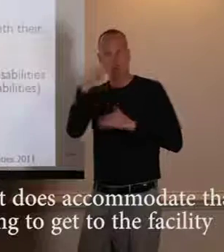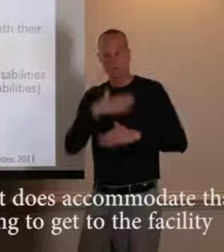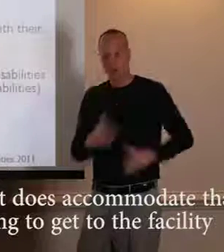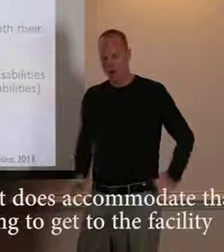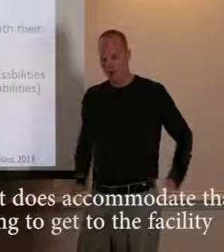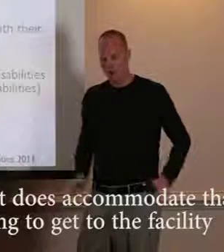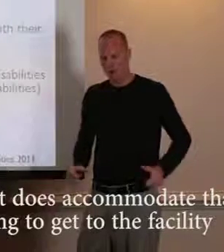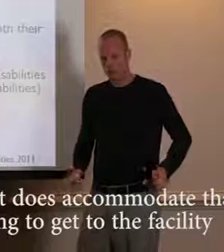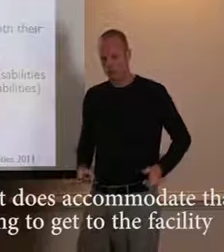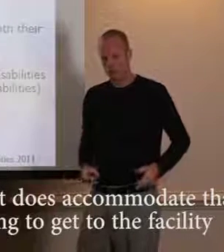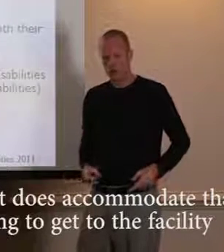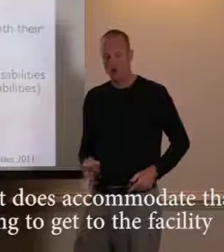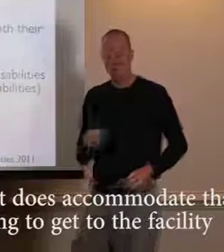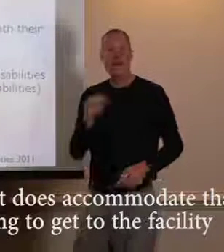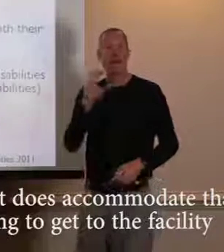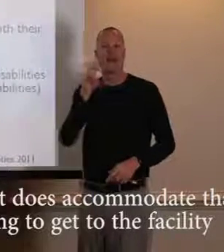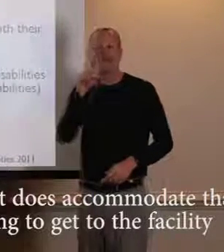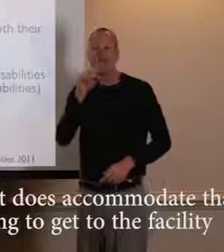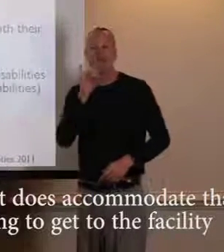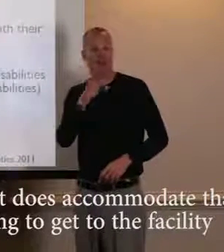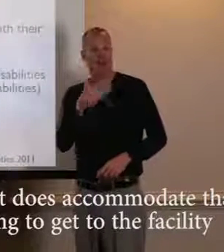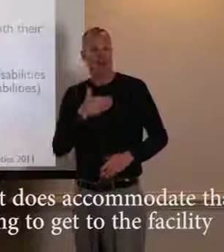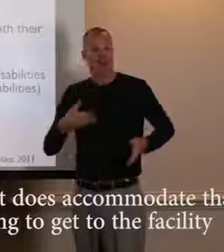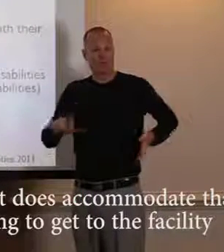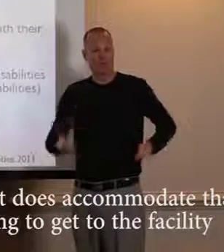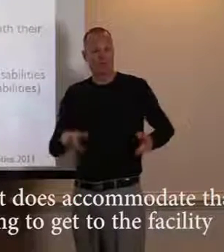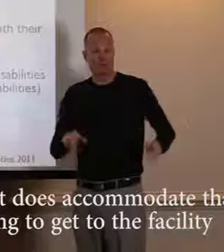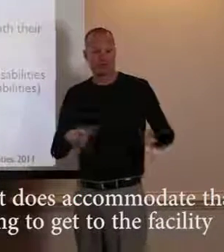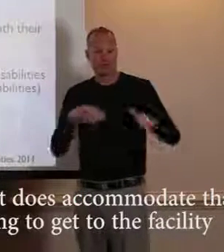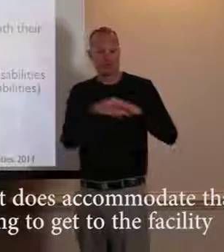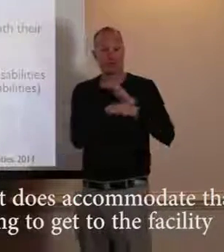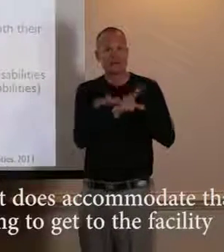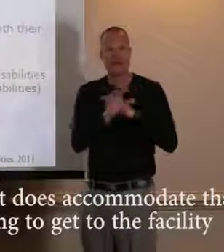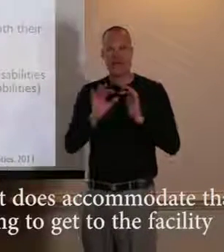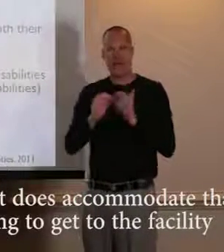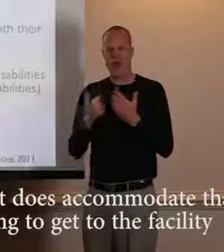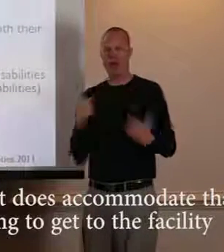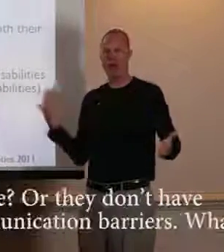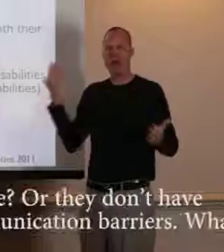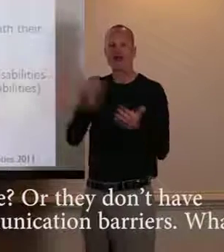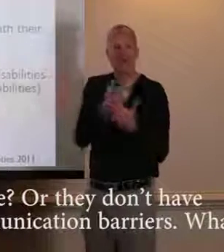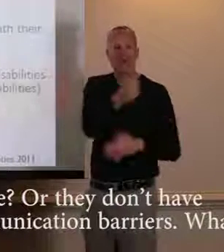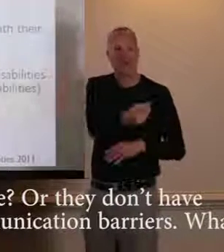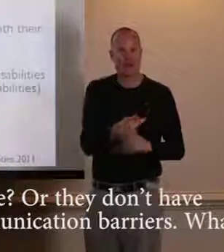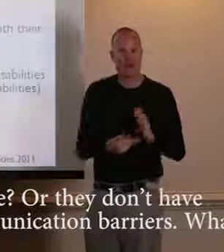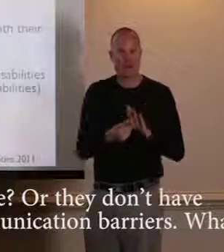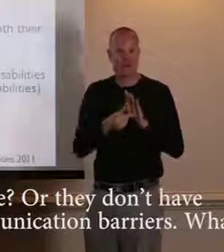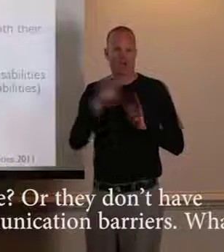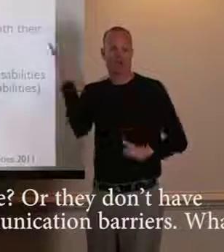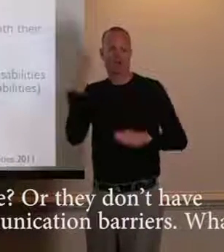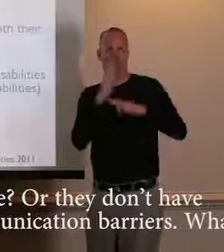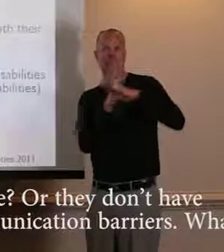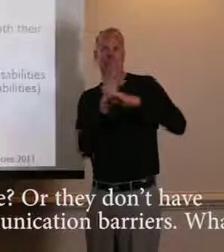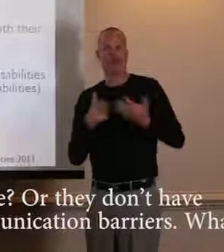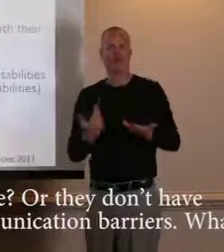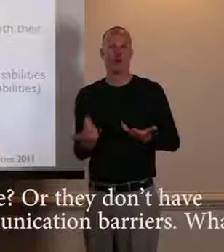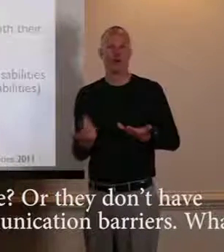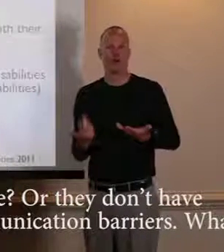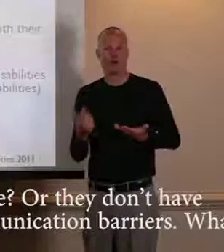even if it does accommodate that, how are they maybe even going to get to the facility because they don't live on a bus line? Or they don't